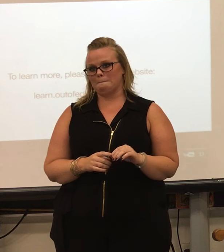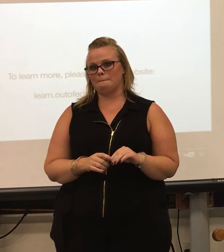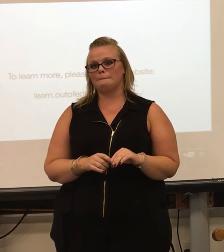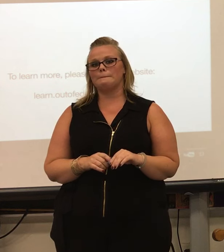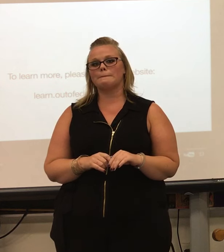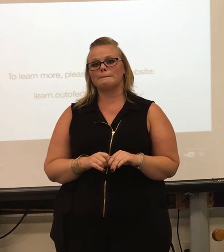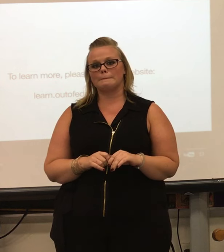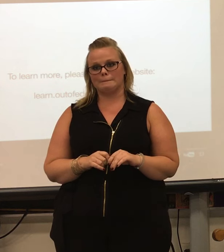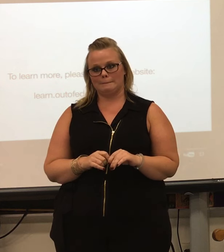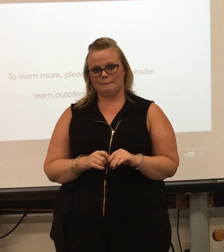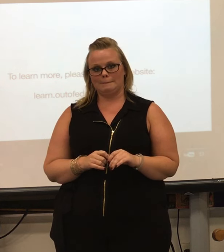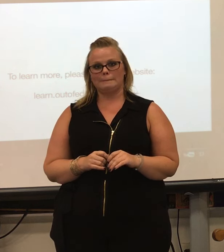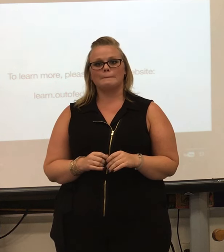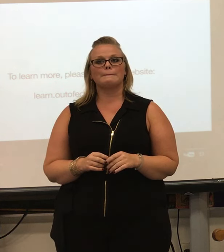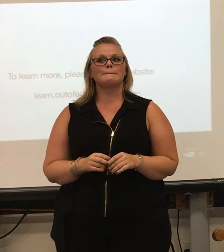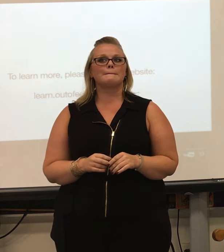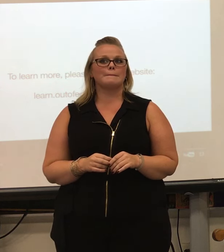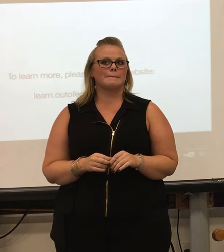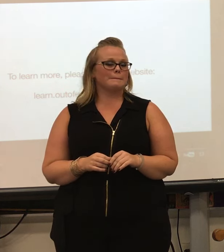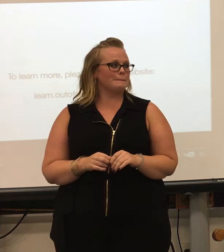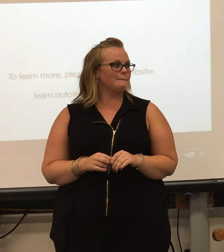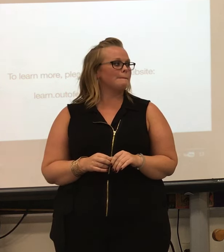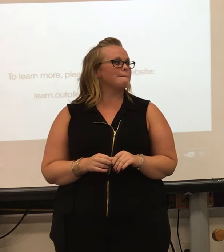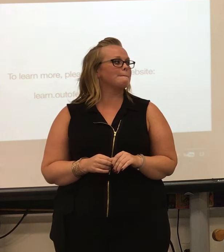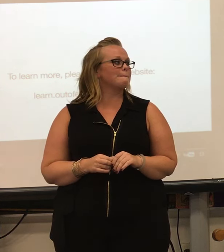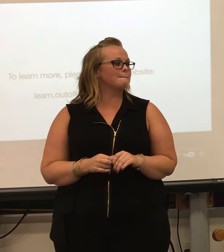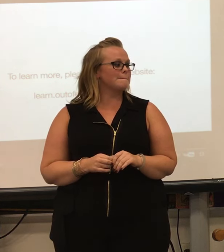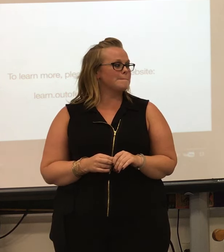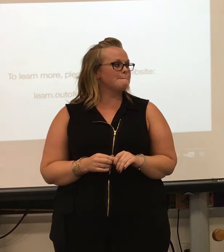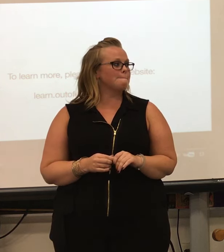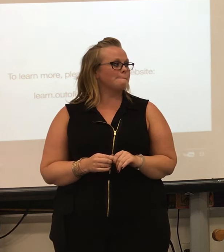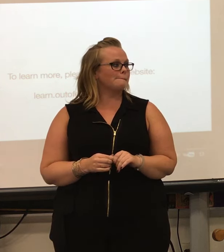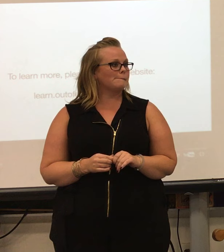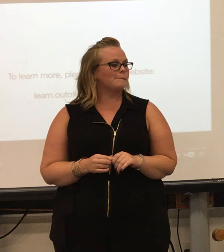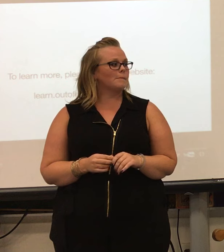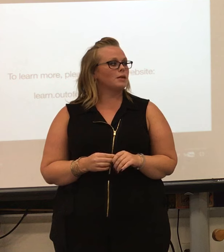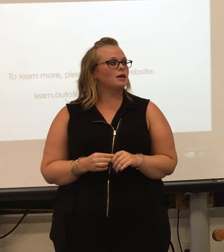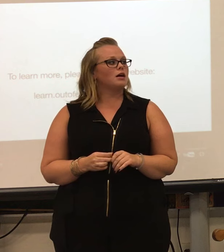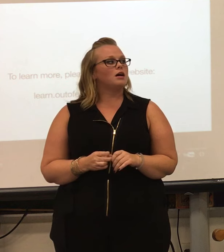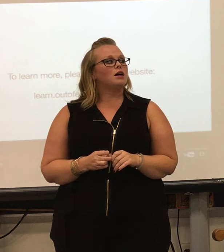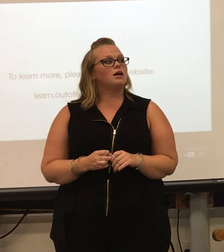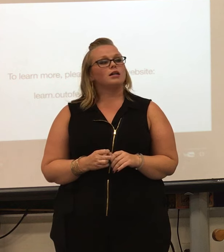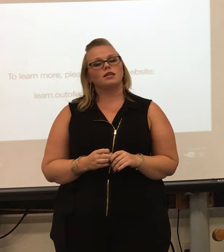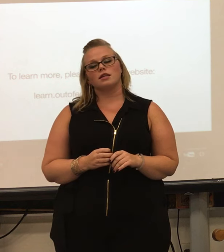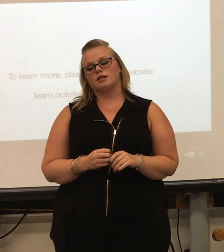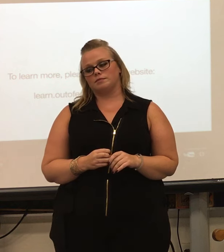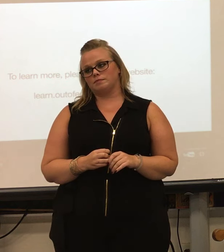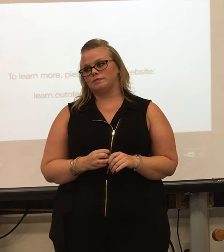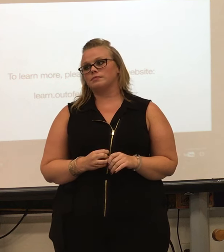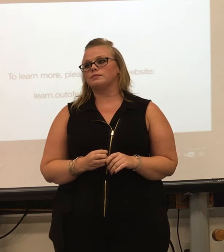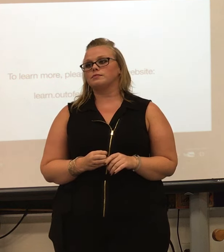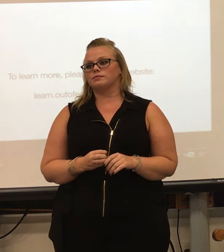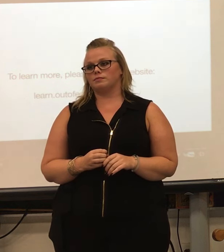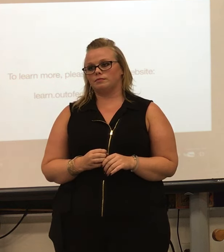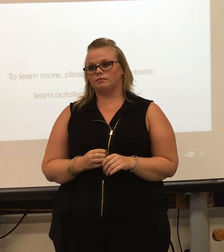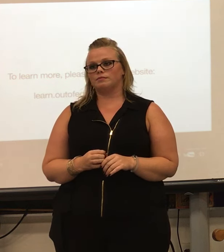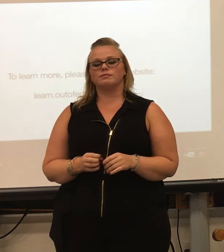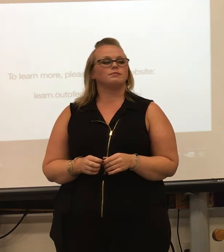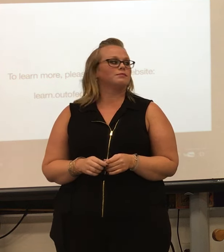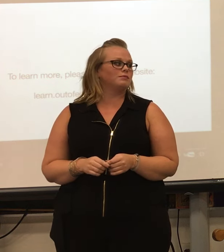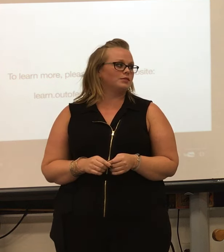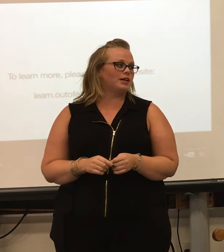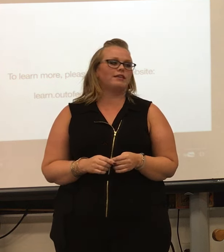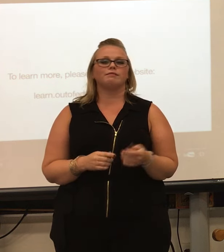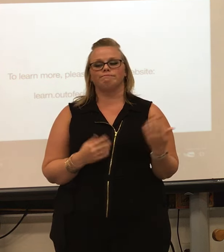movie max. Or we get an email from a parent saying last night was a mega struggle, and so then we ask why was last night a